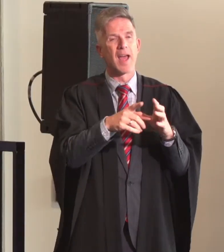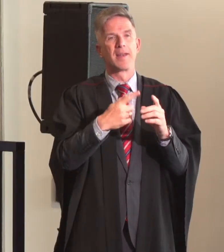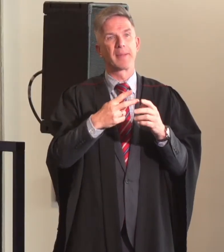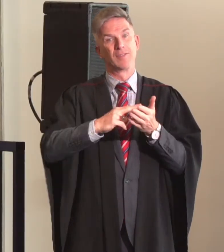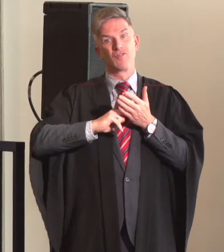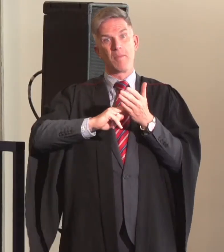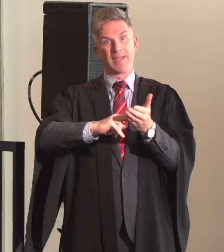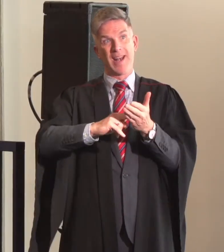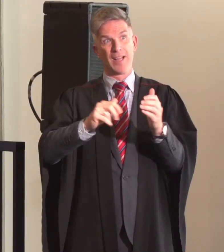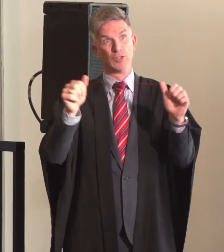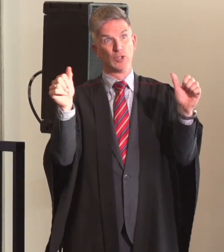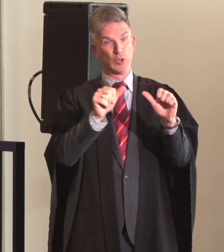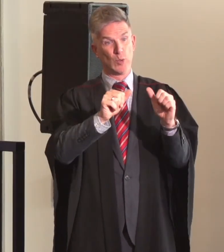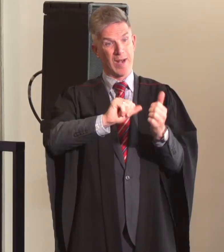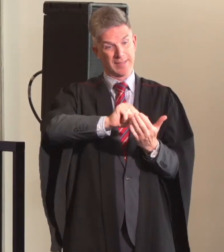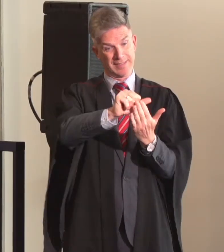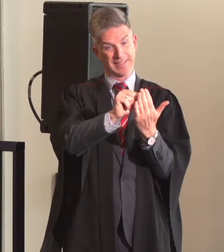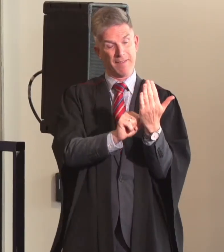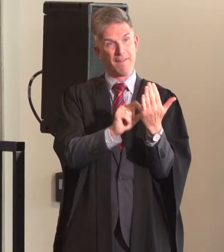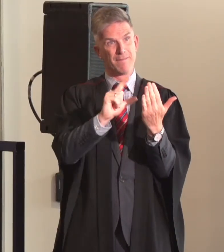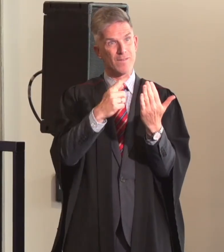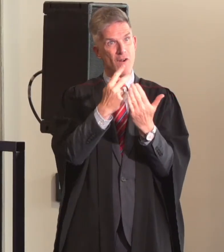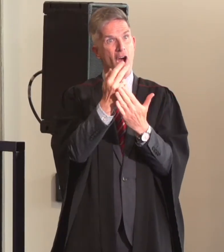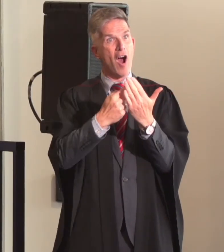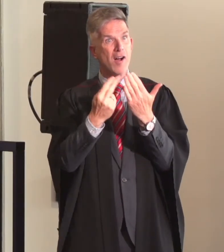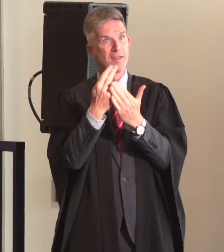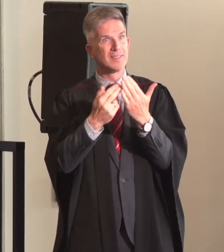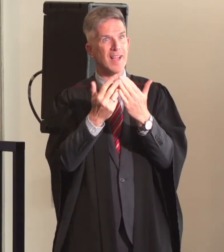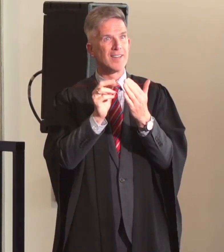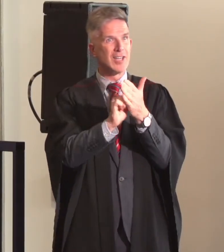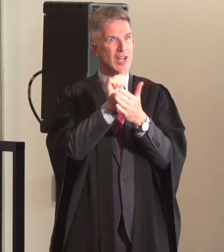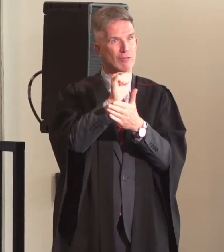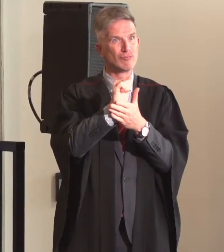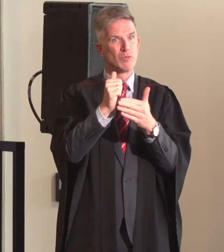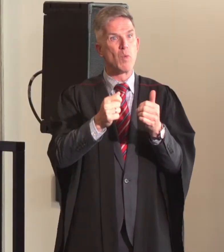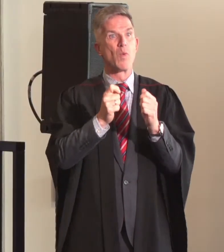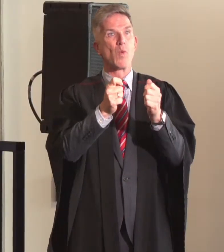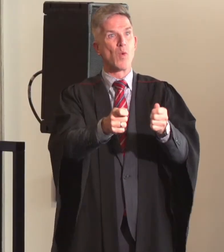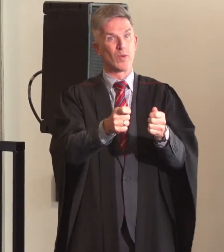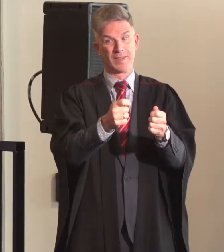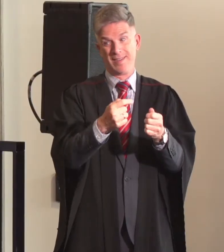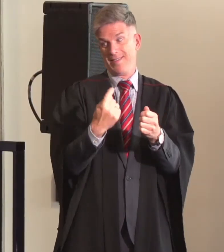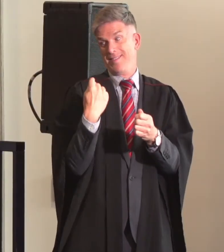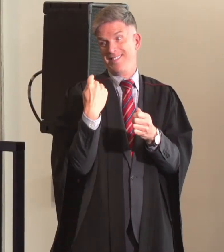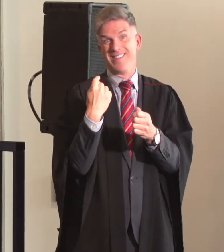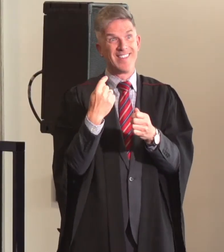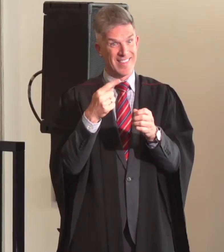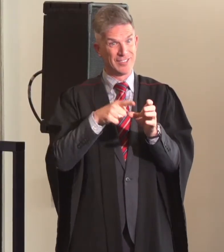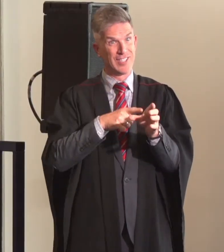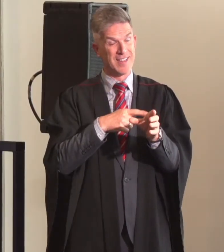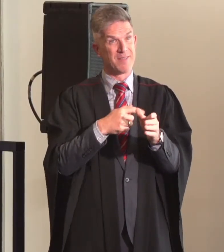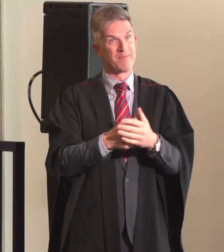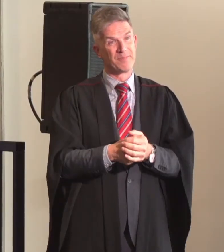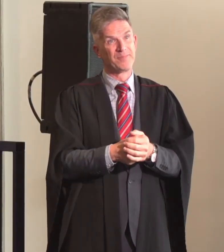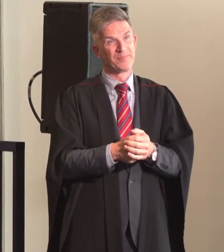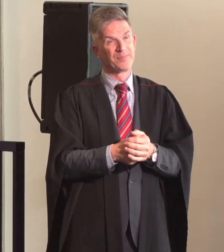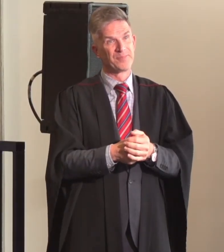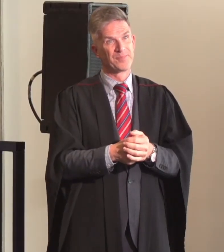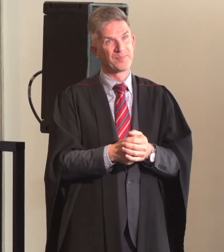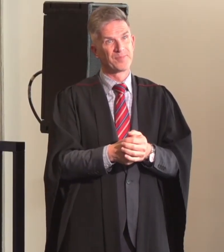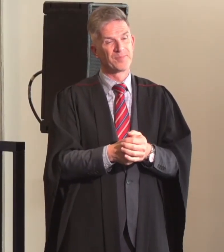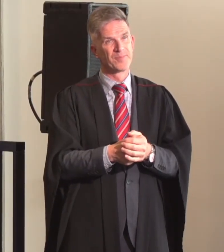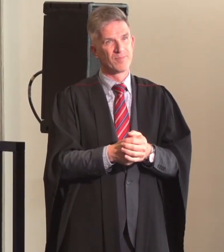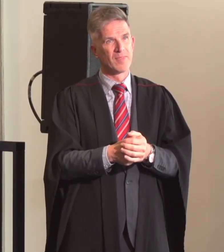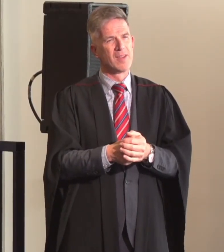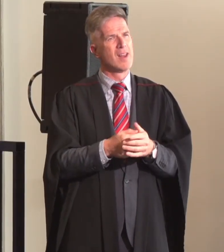then shortlisted for the Arts and Culture Award at the Inspirational Youth Awards that took place earlier this year. Who'd have thought I'd get to that point? Like most other